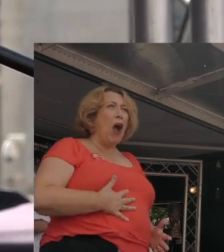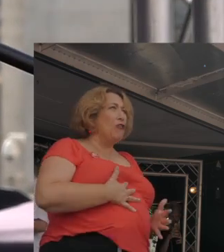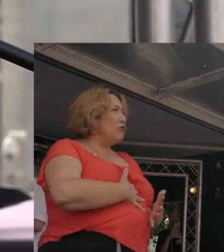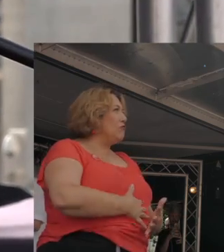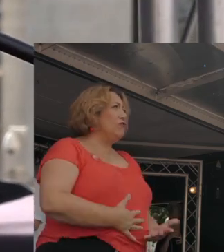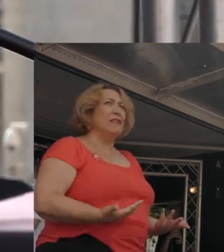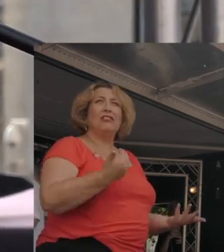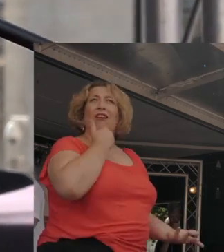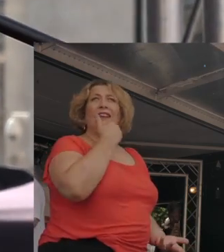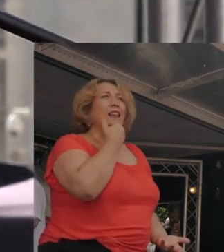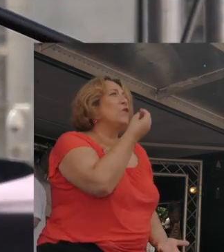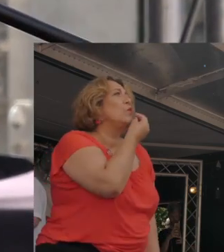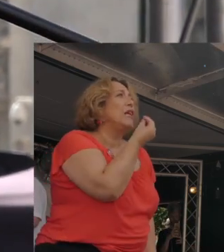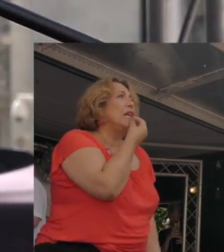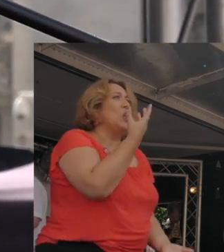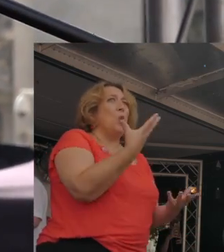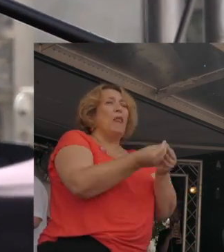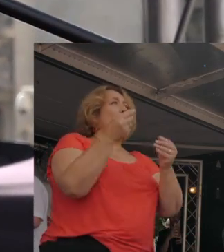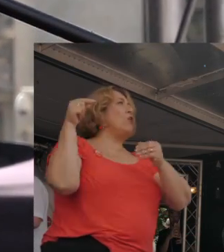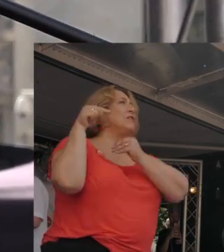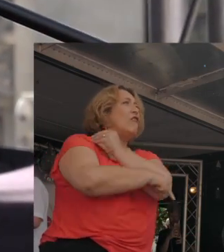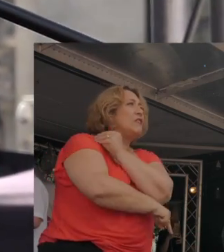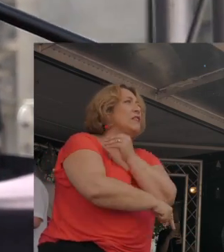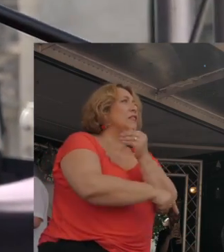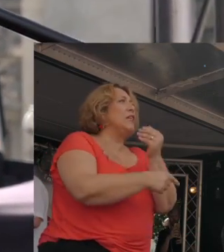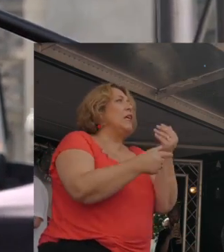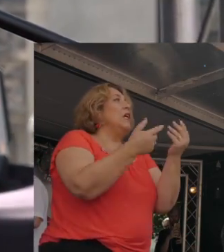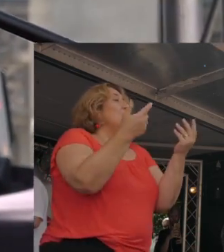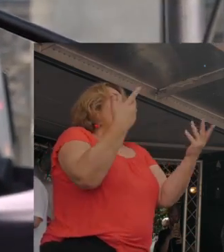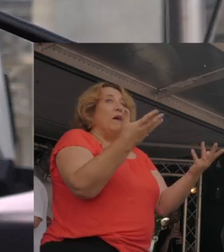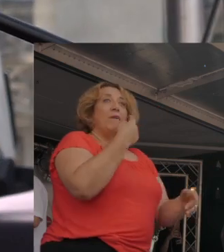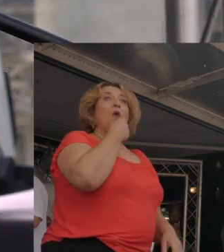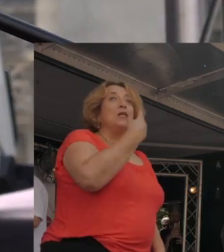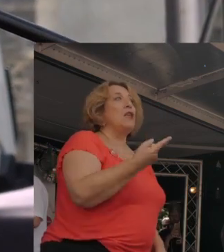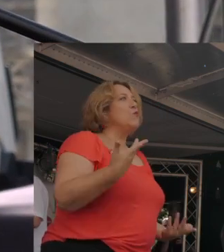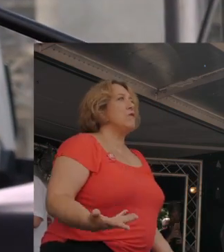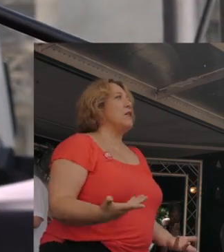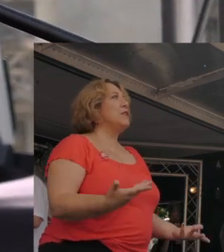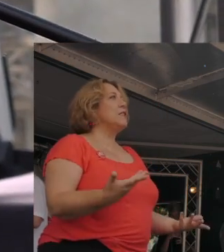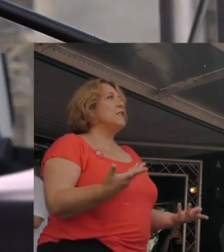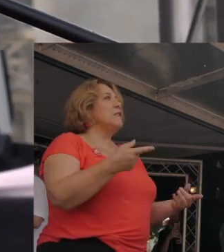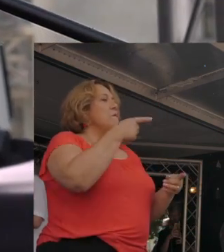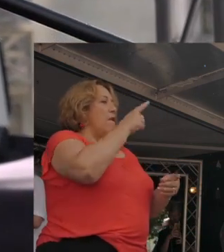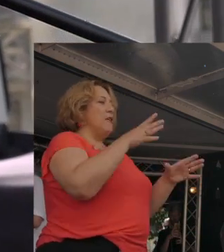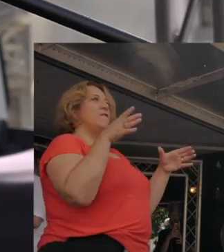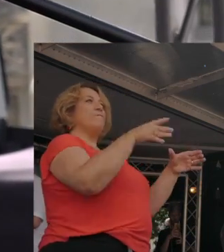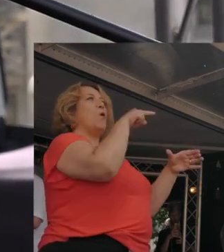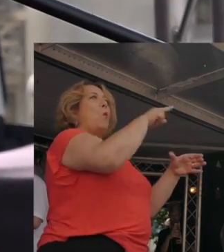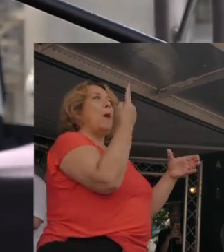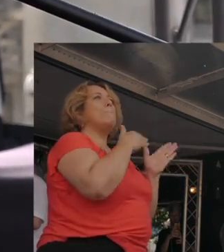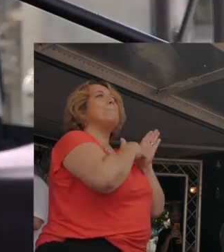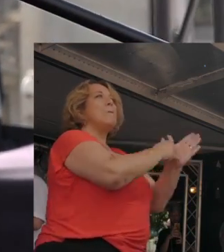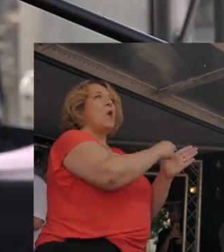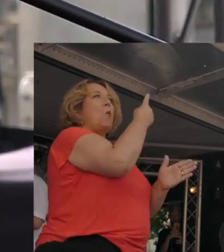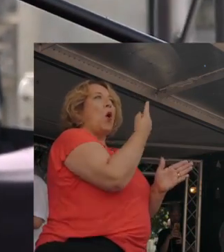starving under austerity. I tell you this, we give a pledge to that 1.25 million and all the others.